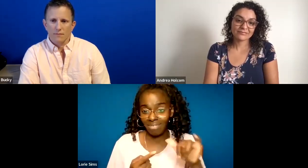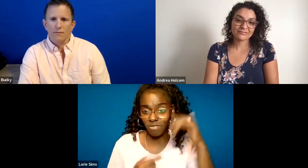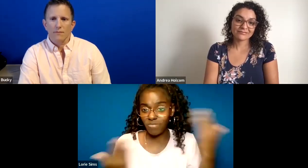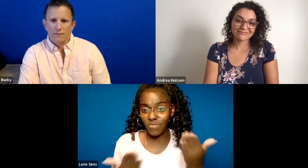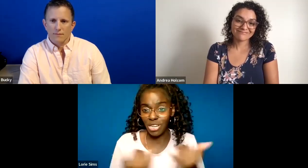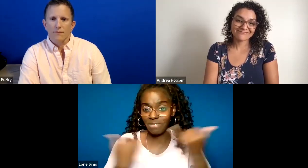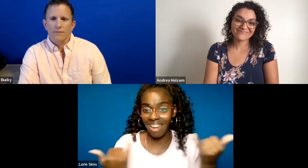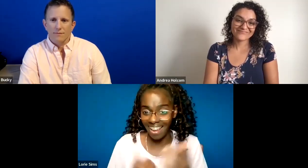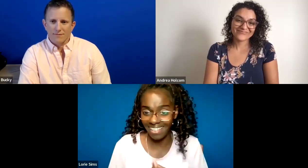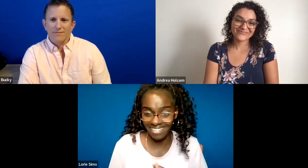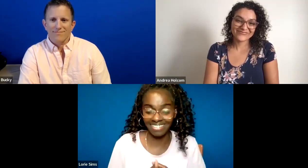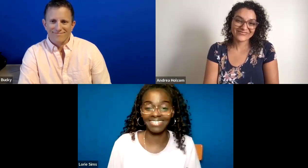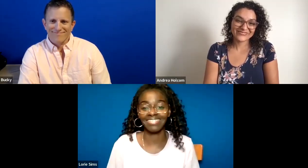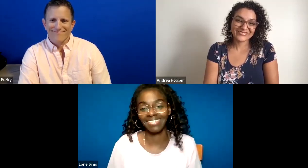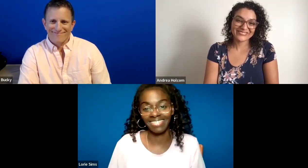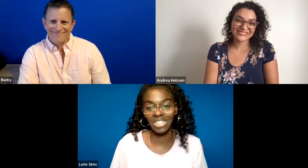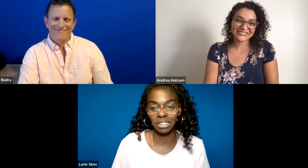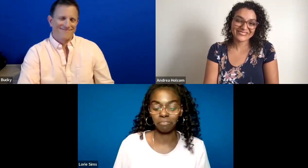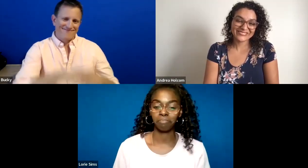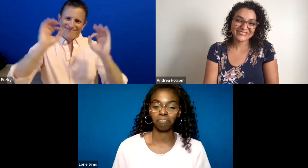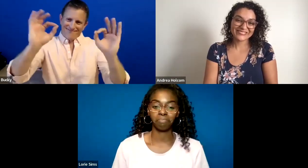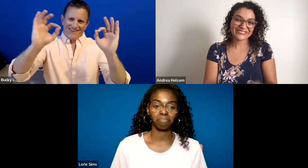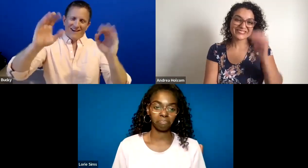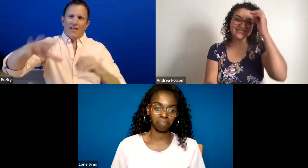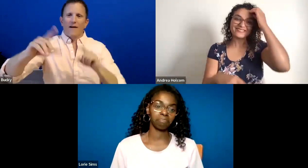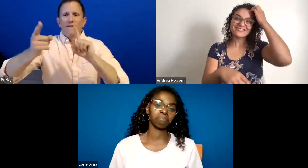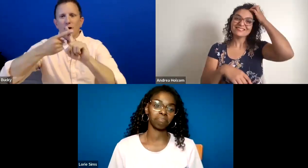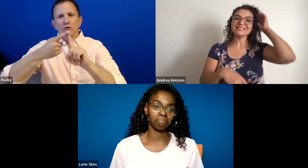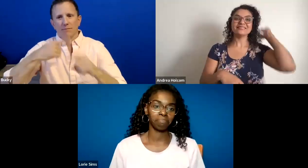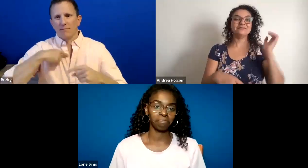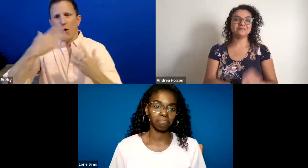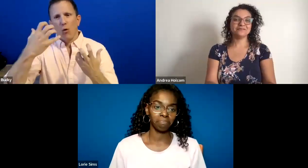a dialogue about this particular assignment. And so that's led us to be here today.